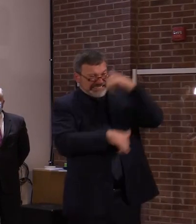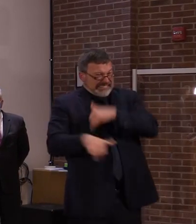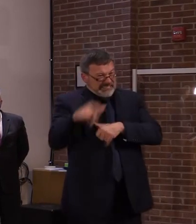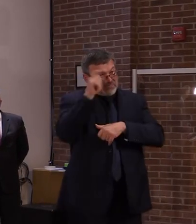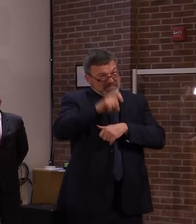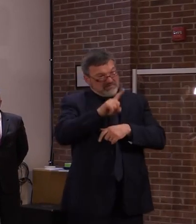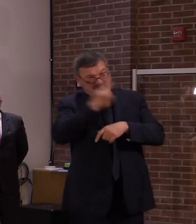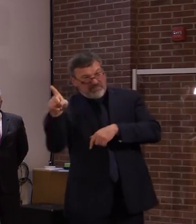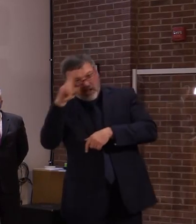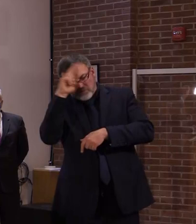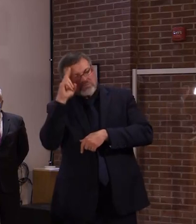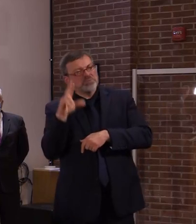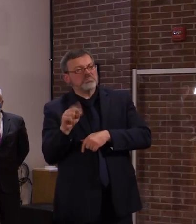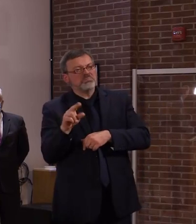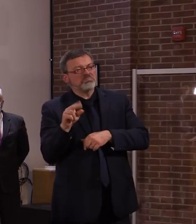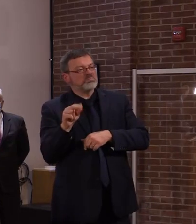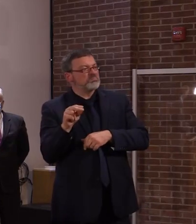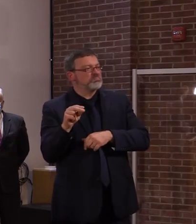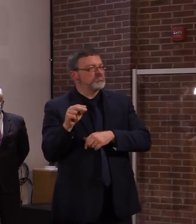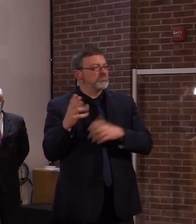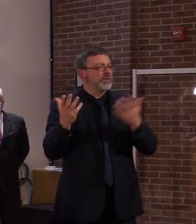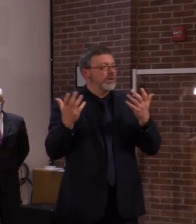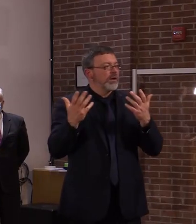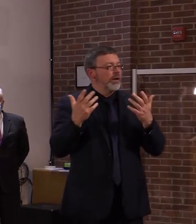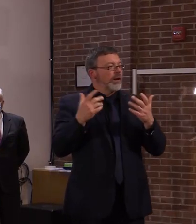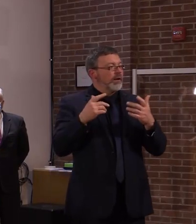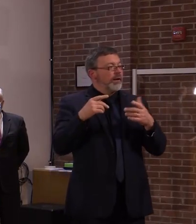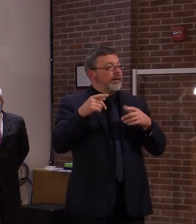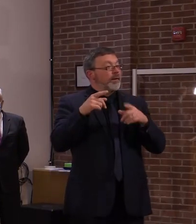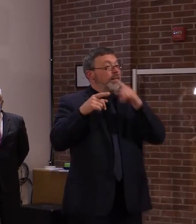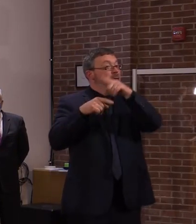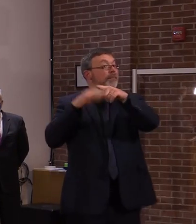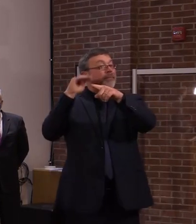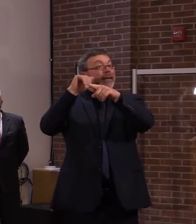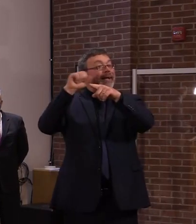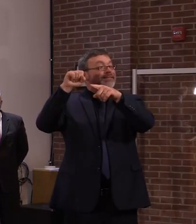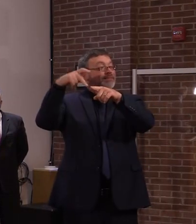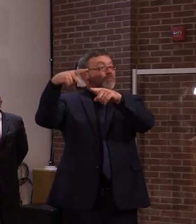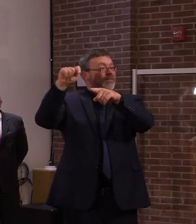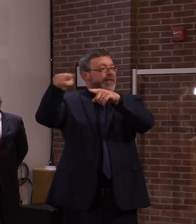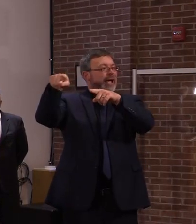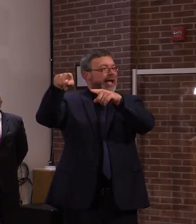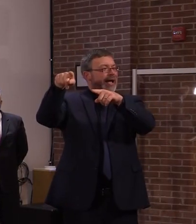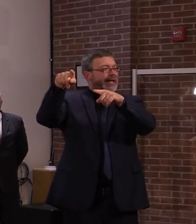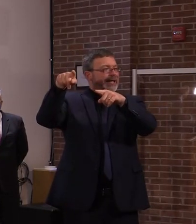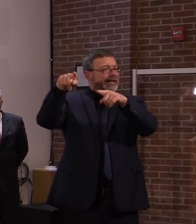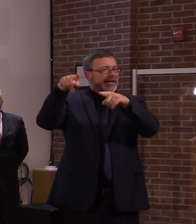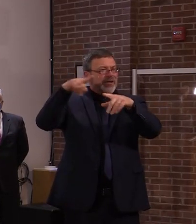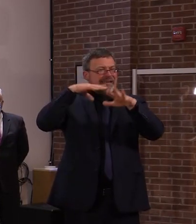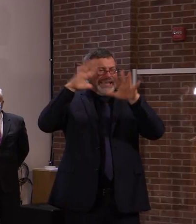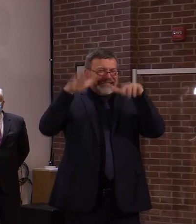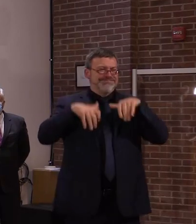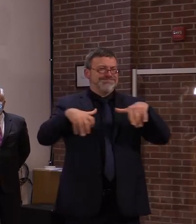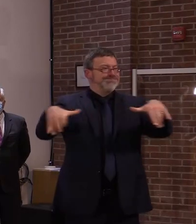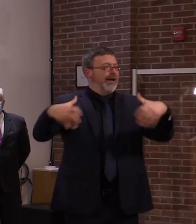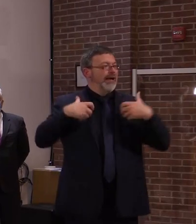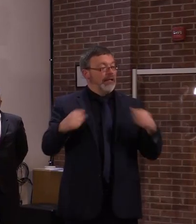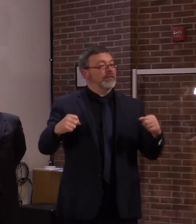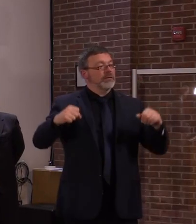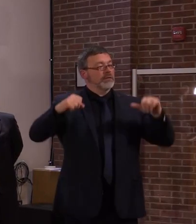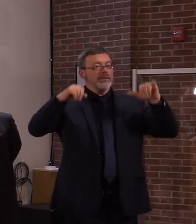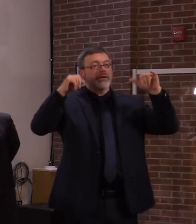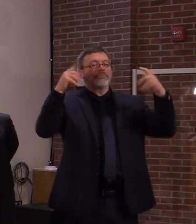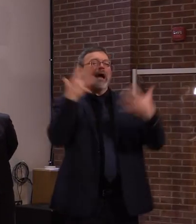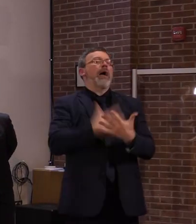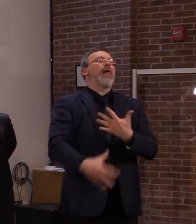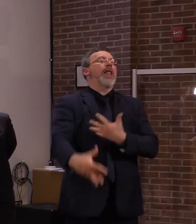happens. But we saw in Provincetown abundant, healthy people who were gathered together too closely